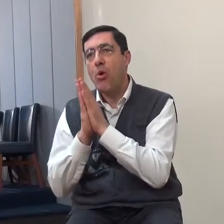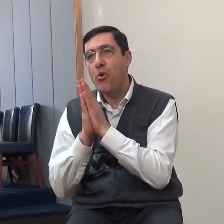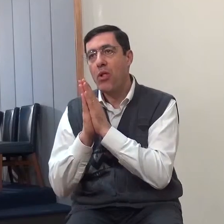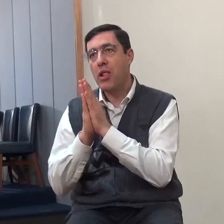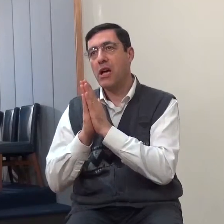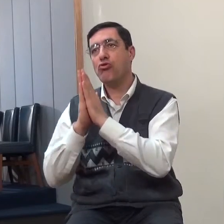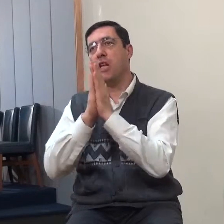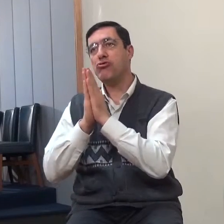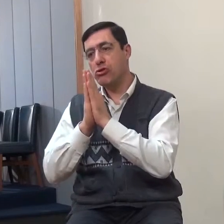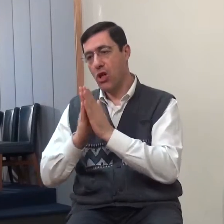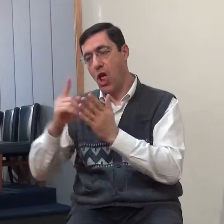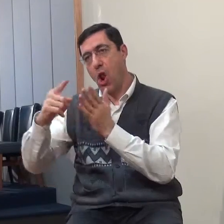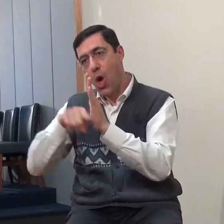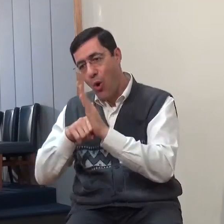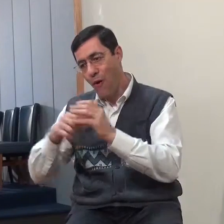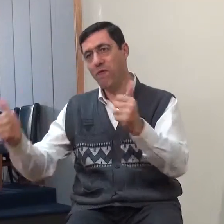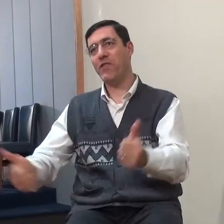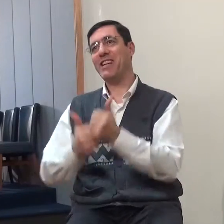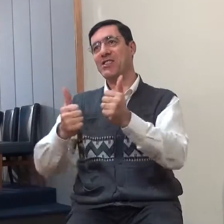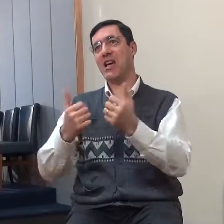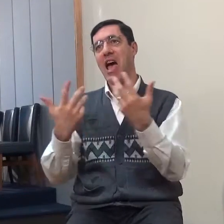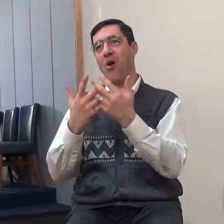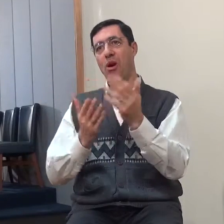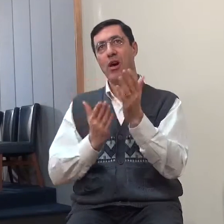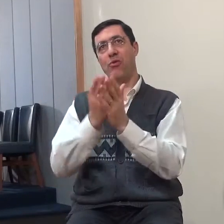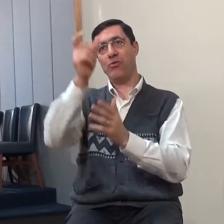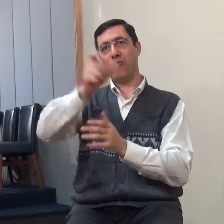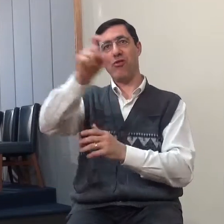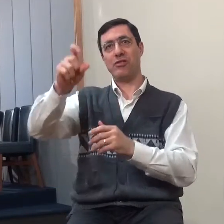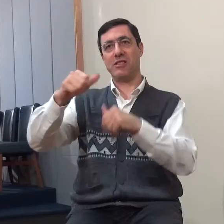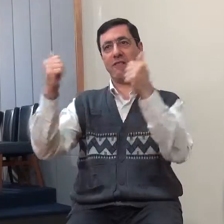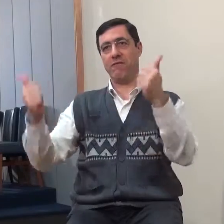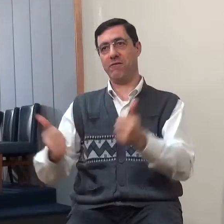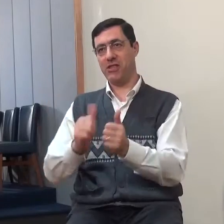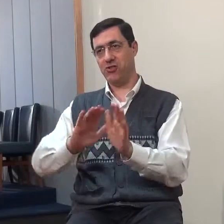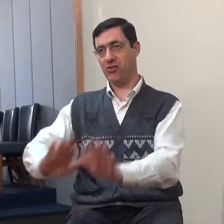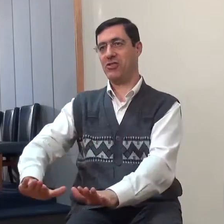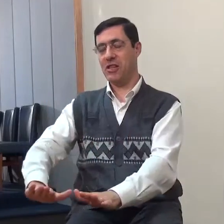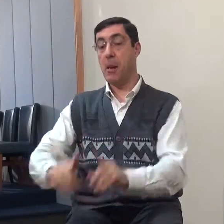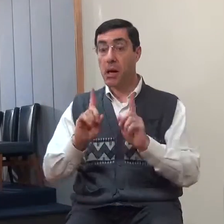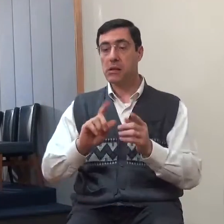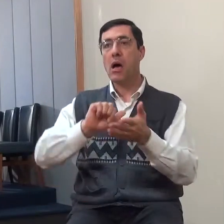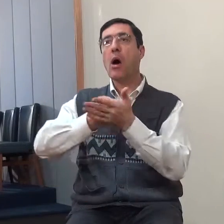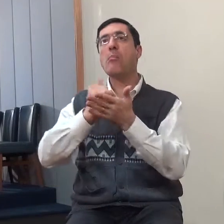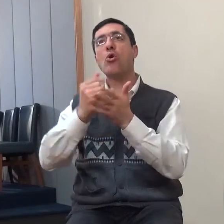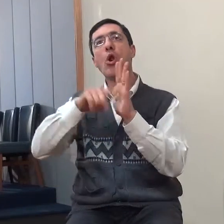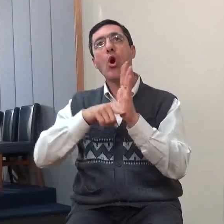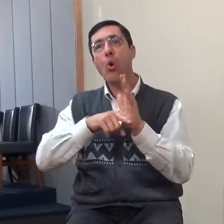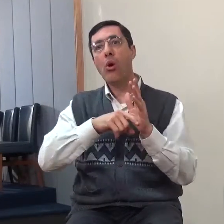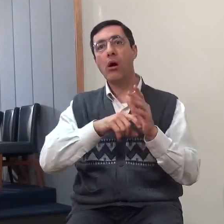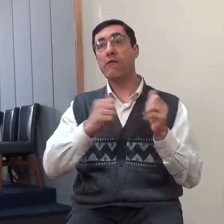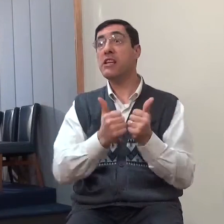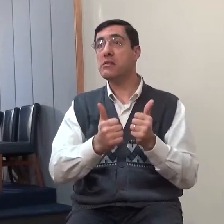And it will be the standard for Christian people. In the original trust deed of our church, there are words along these